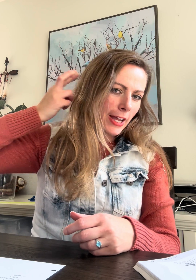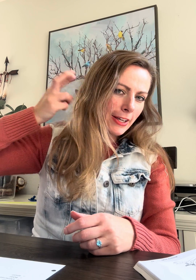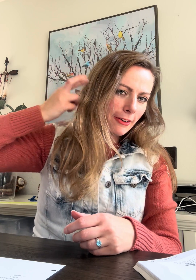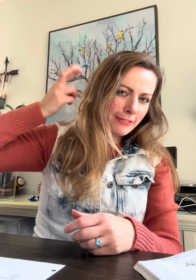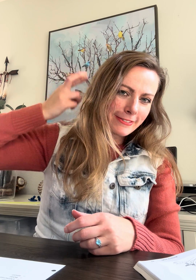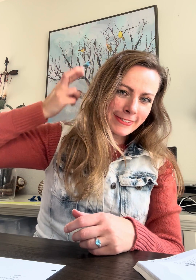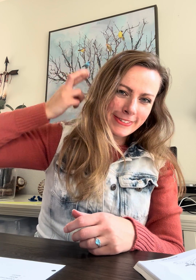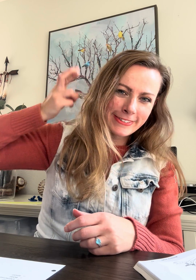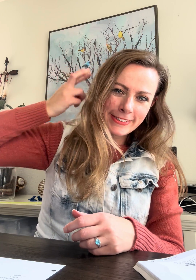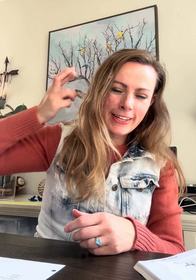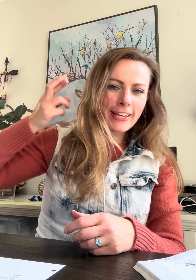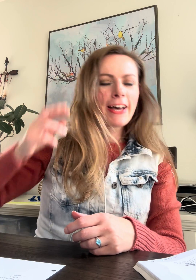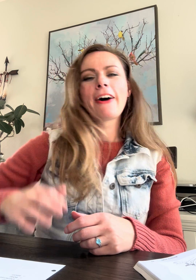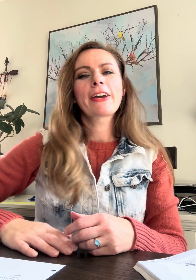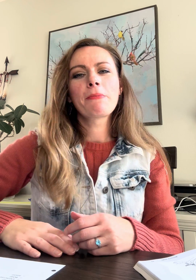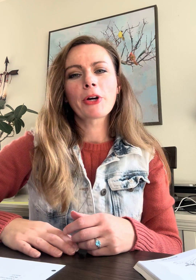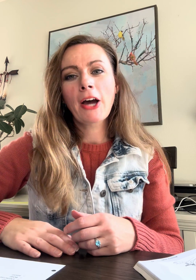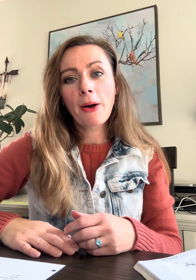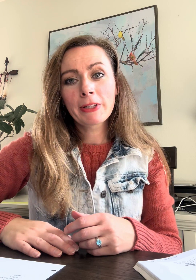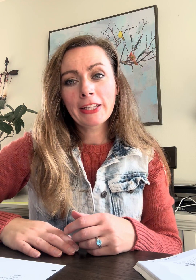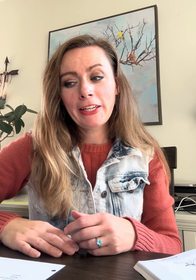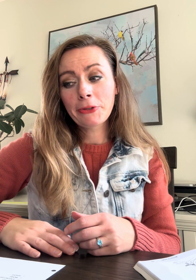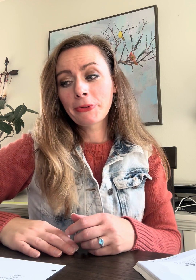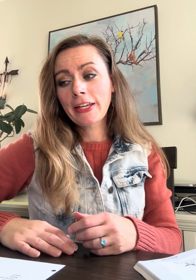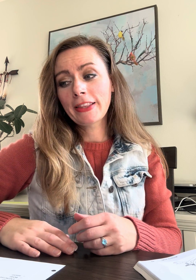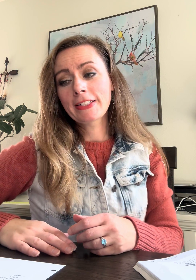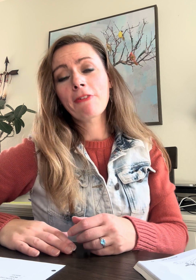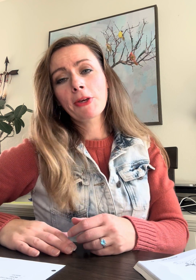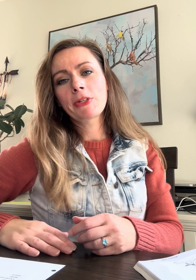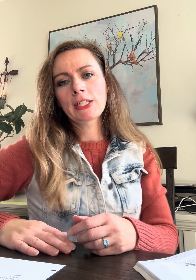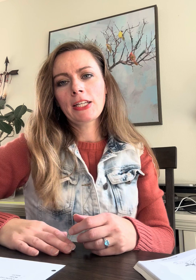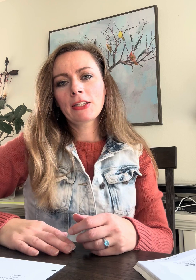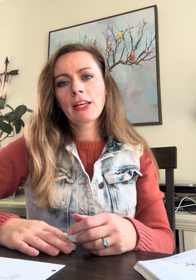radio. Okay, more commonly in the deaf community,